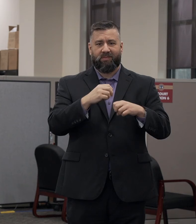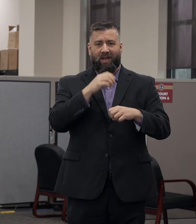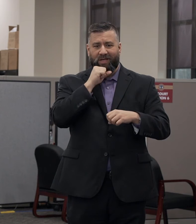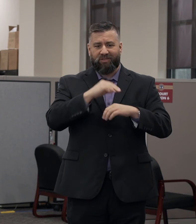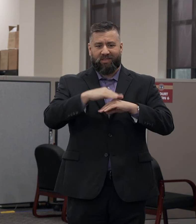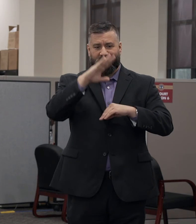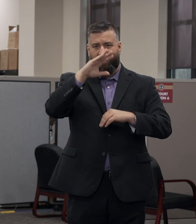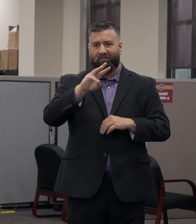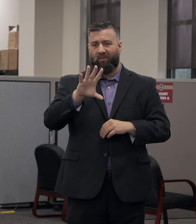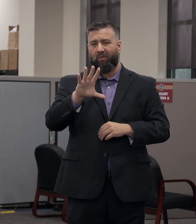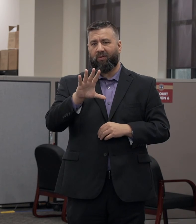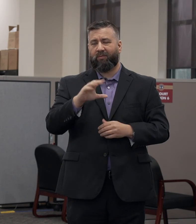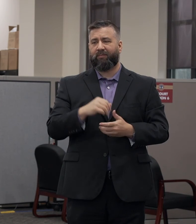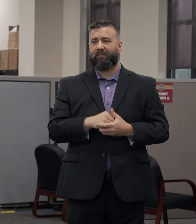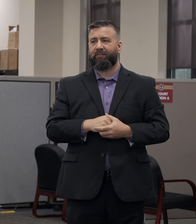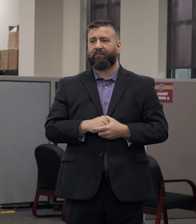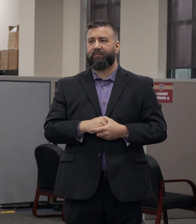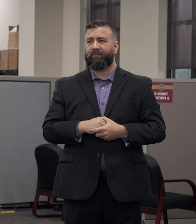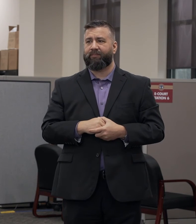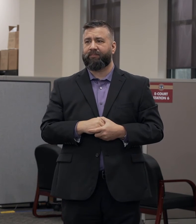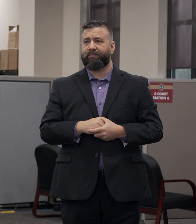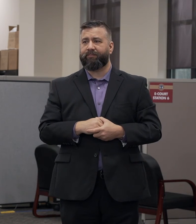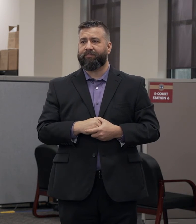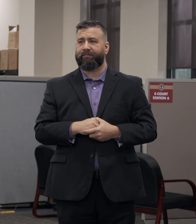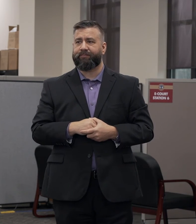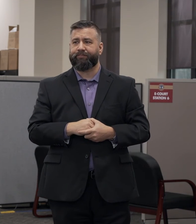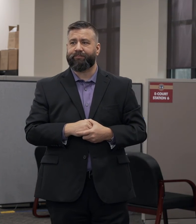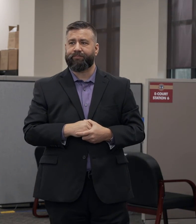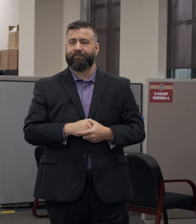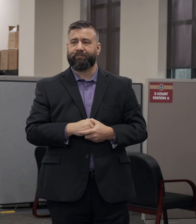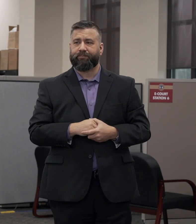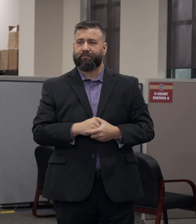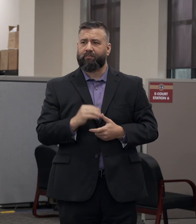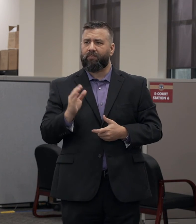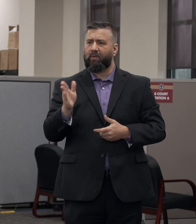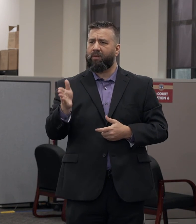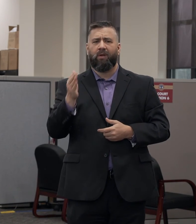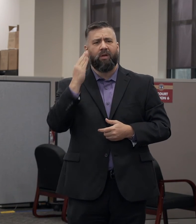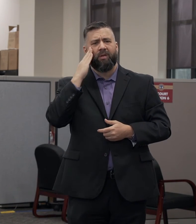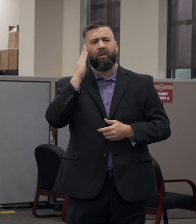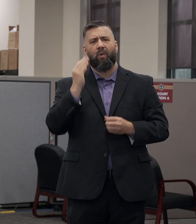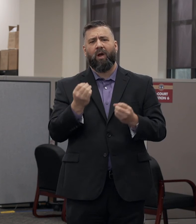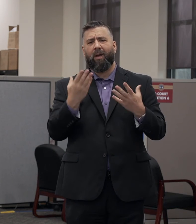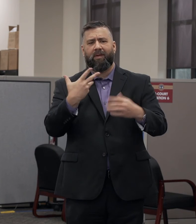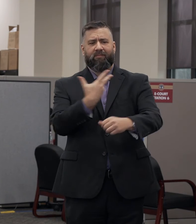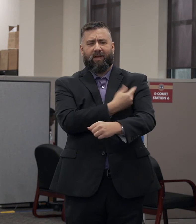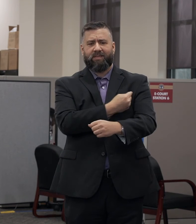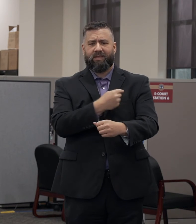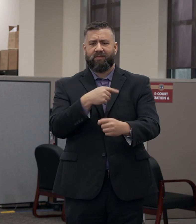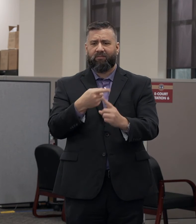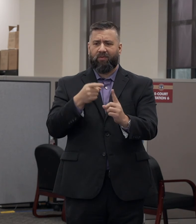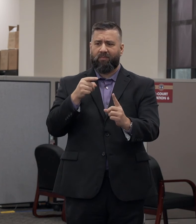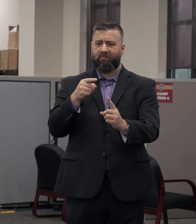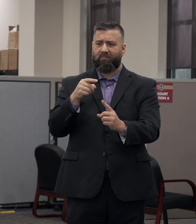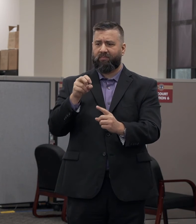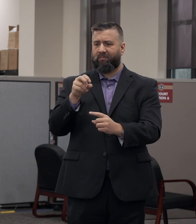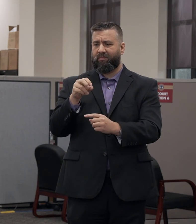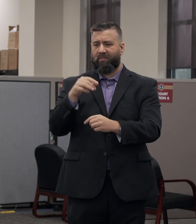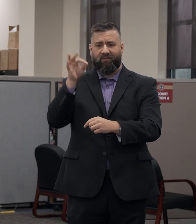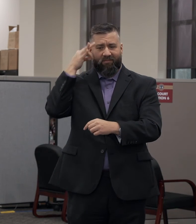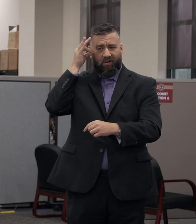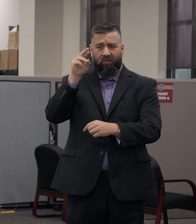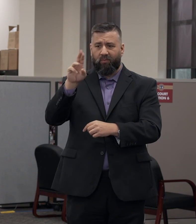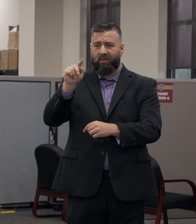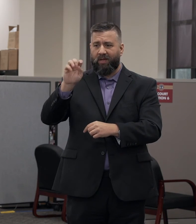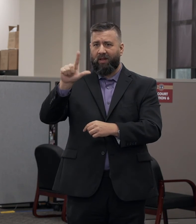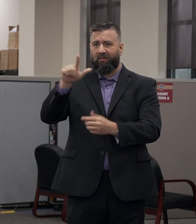Do you know how many doses are coming from the federal retail pharmacy program to our area and not coming from the state? No,